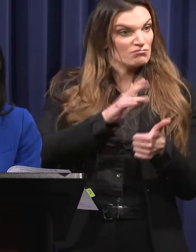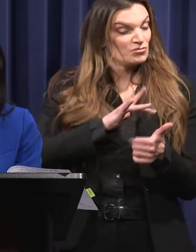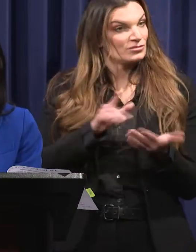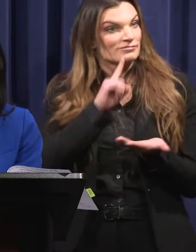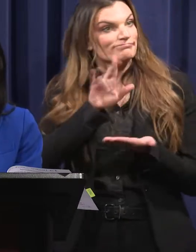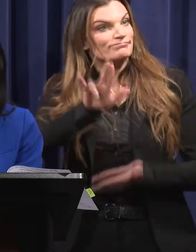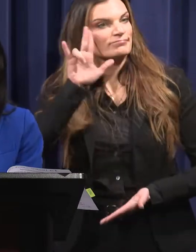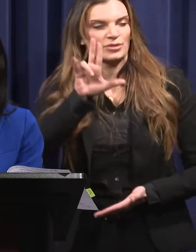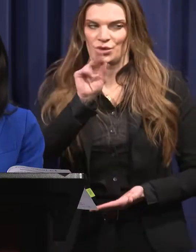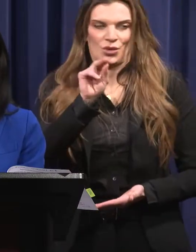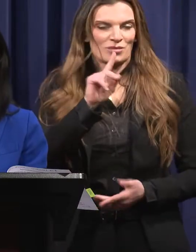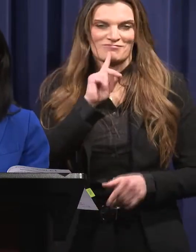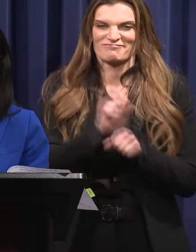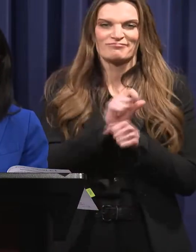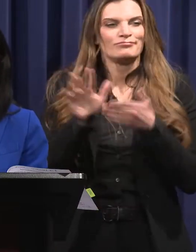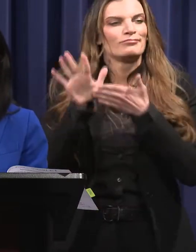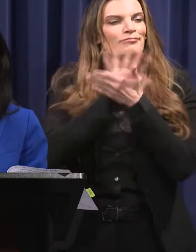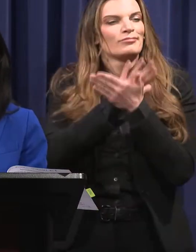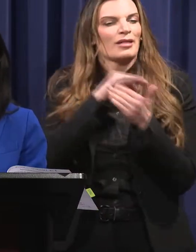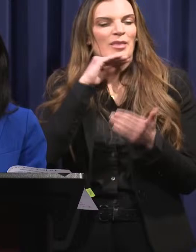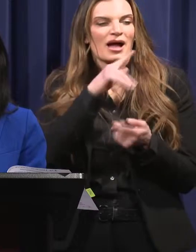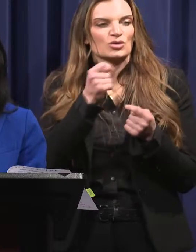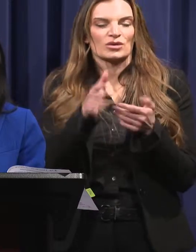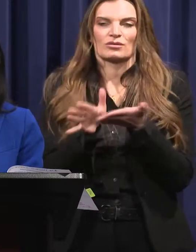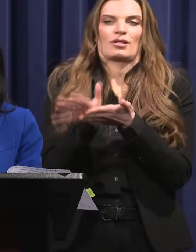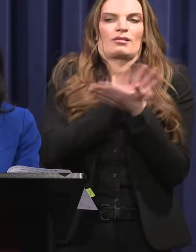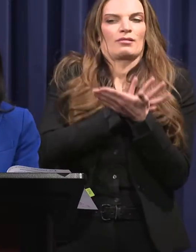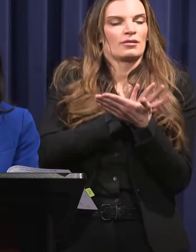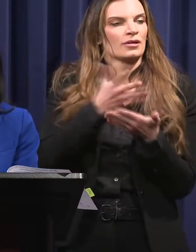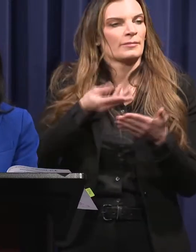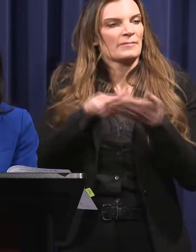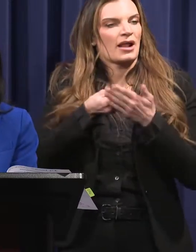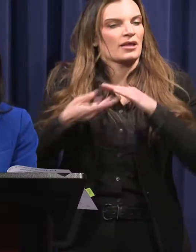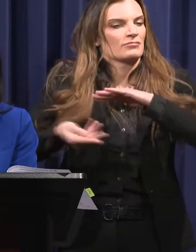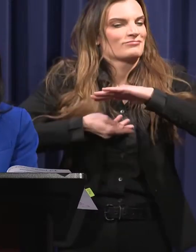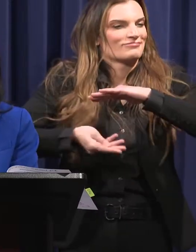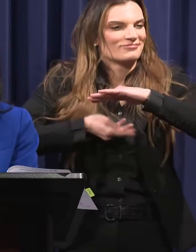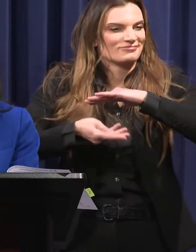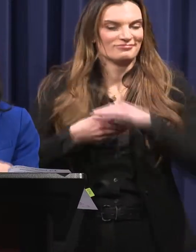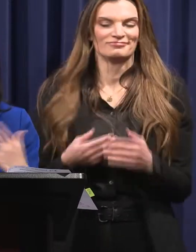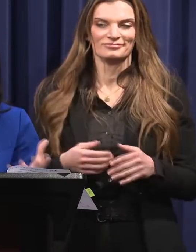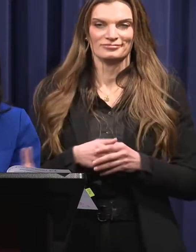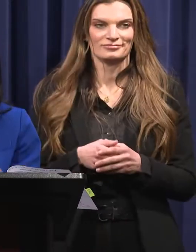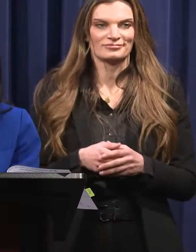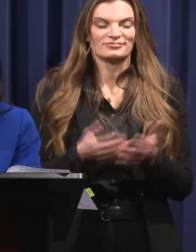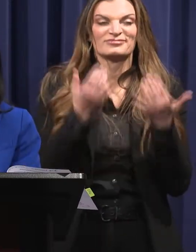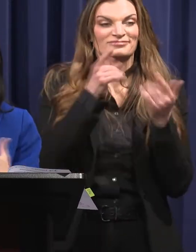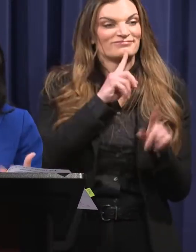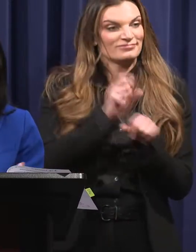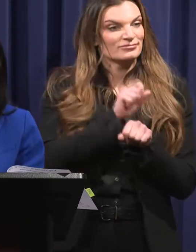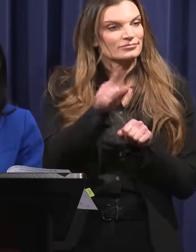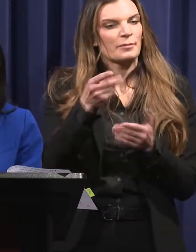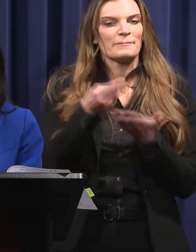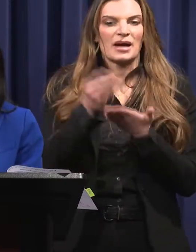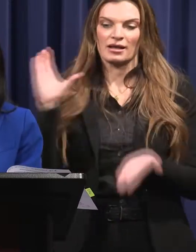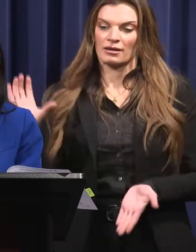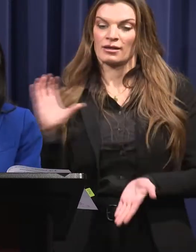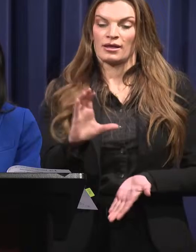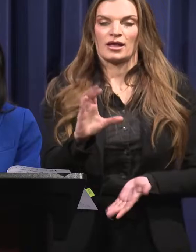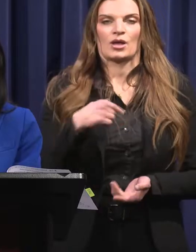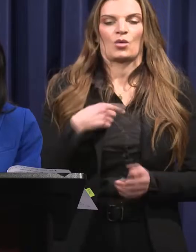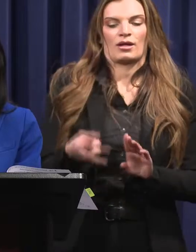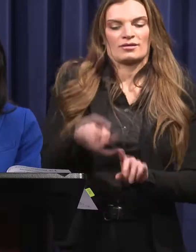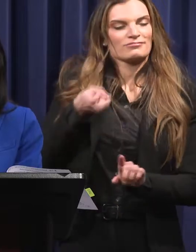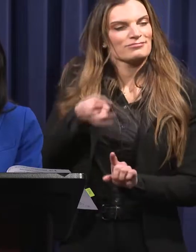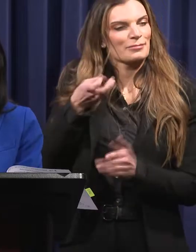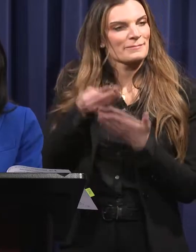not permissible within the law. And we allege today that the Menards wrongfully embezzled, misappropriated, or